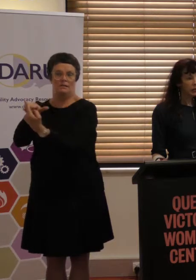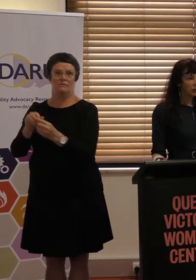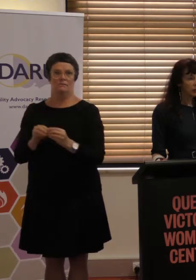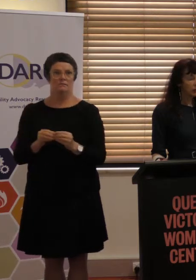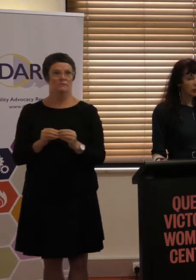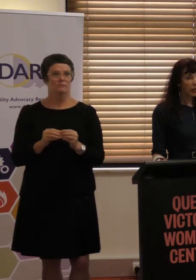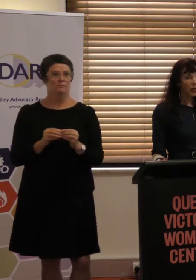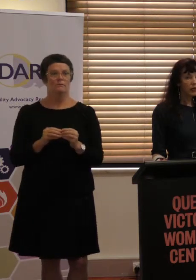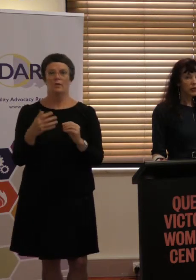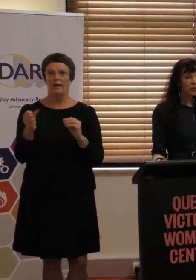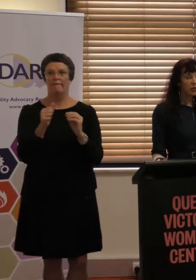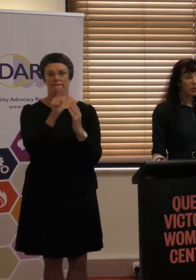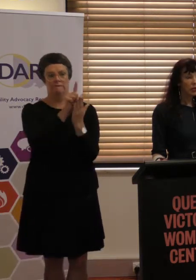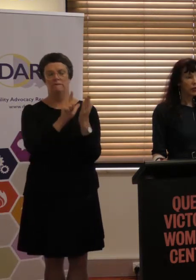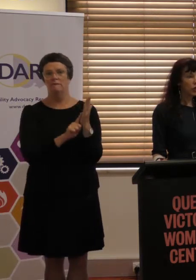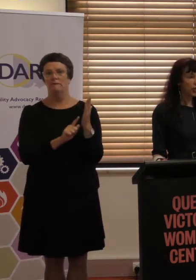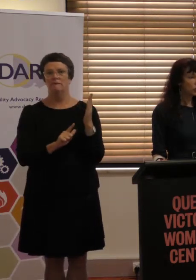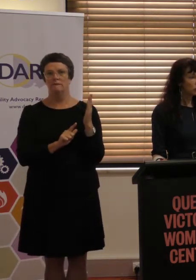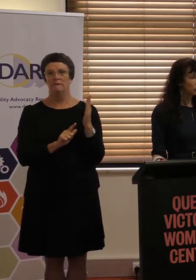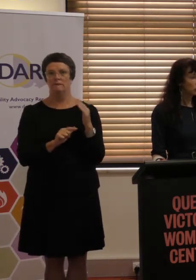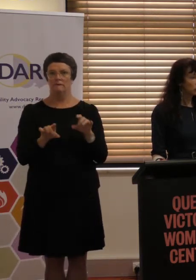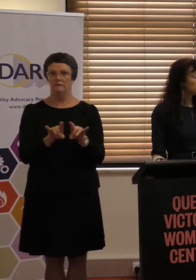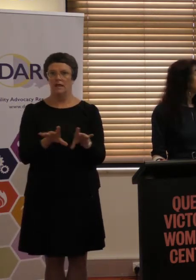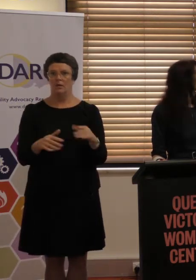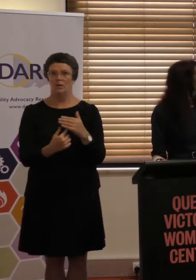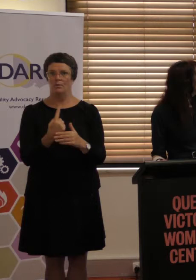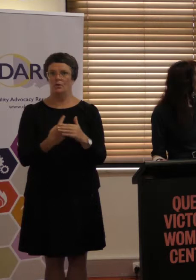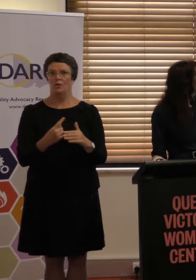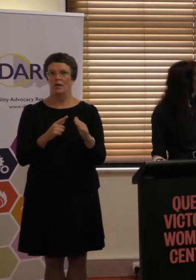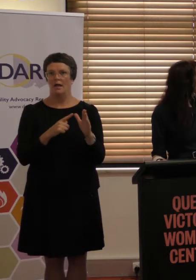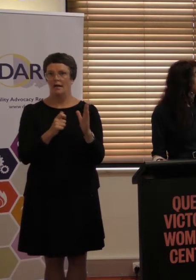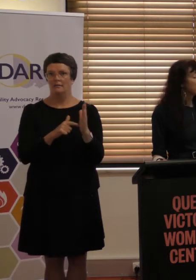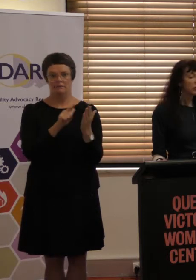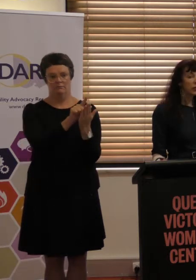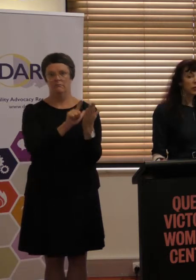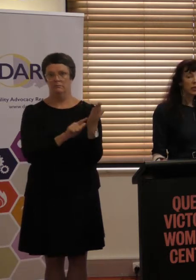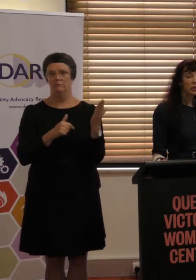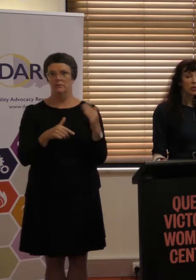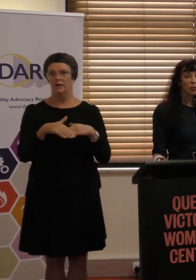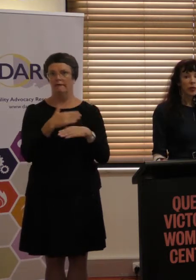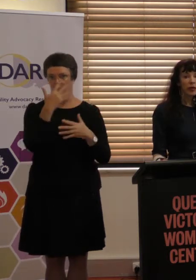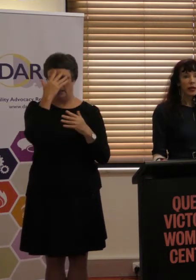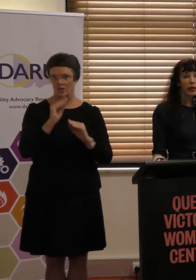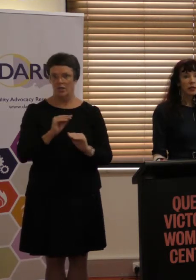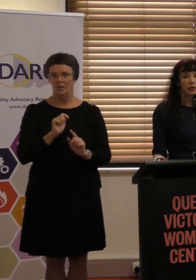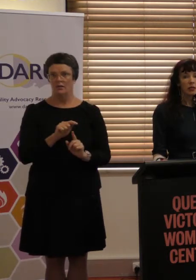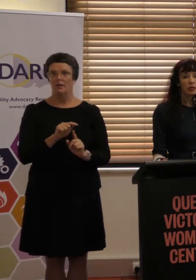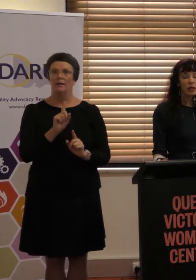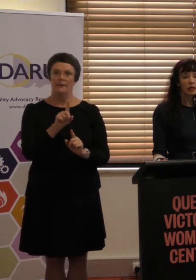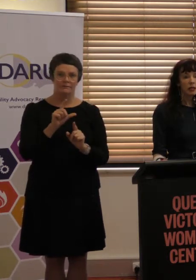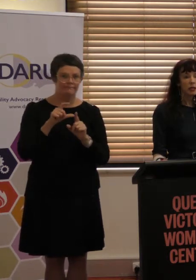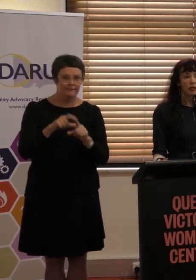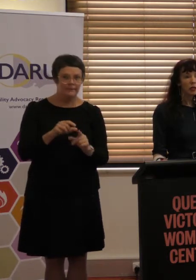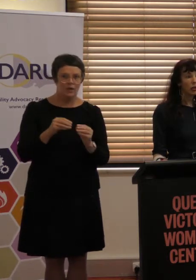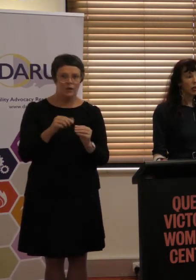Act that covers education. One of the difficulties with that act is